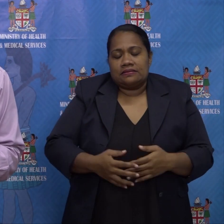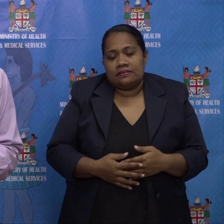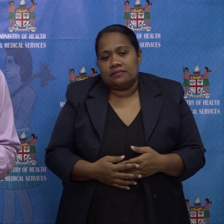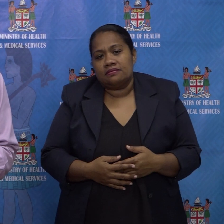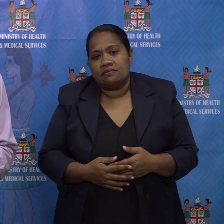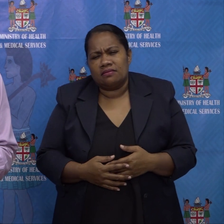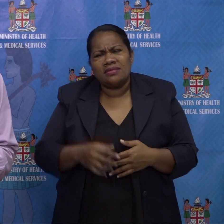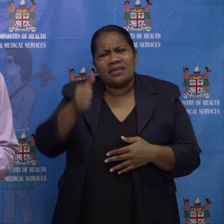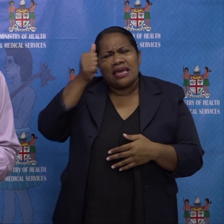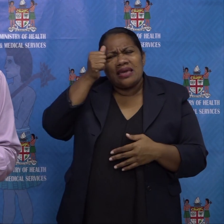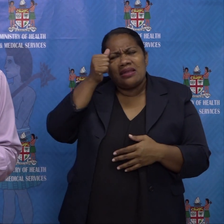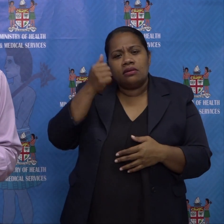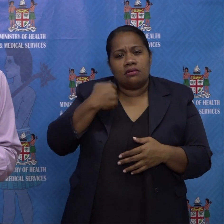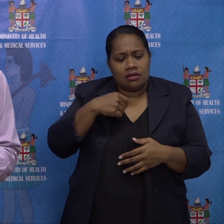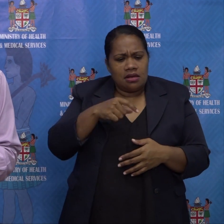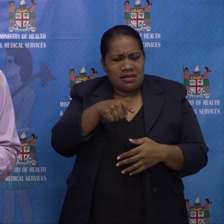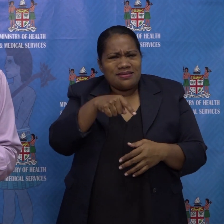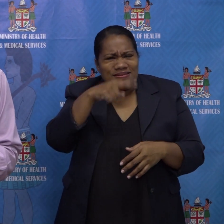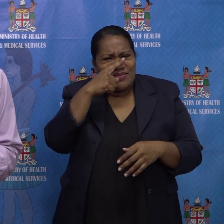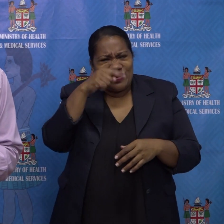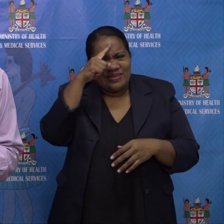I know our hearts are breaking for this patient